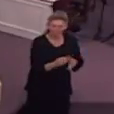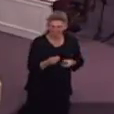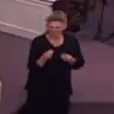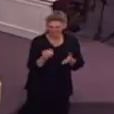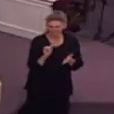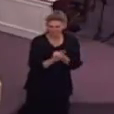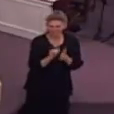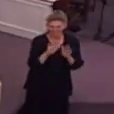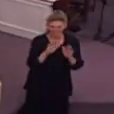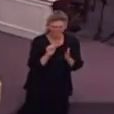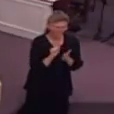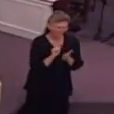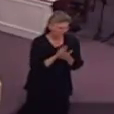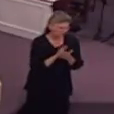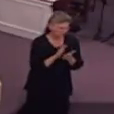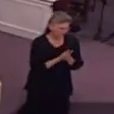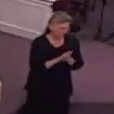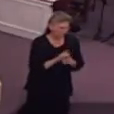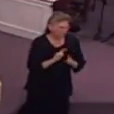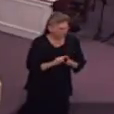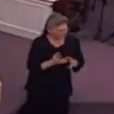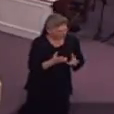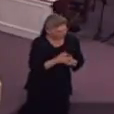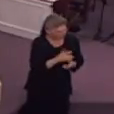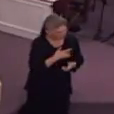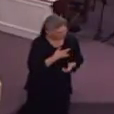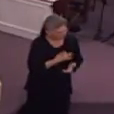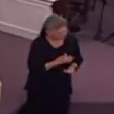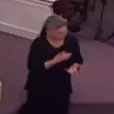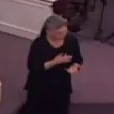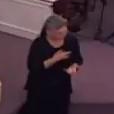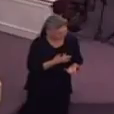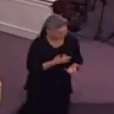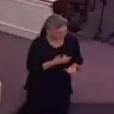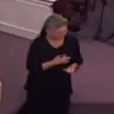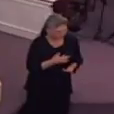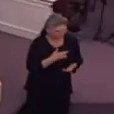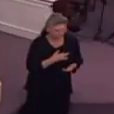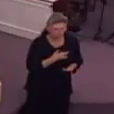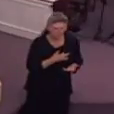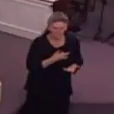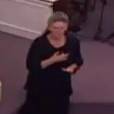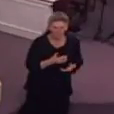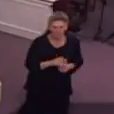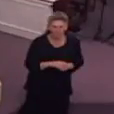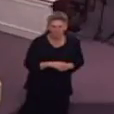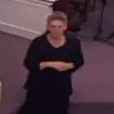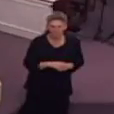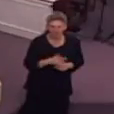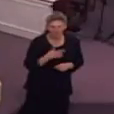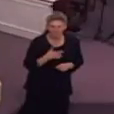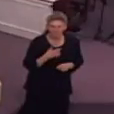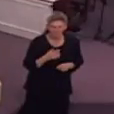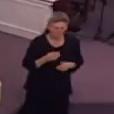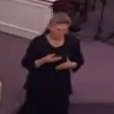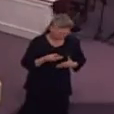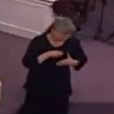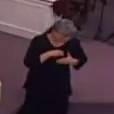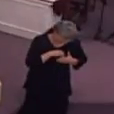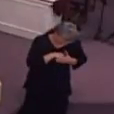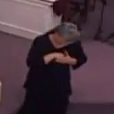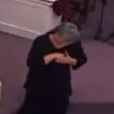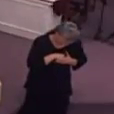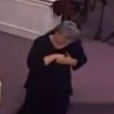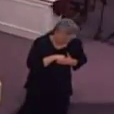school. But I'm appealing to your senses today and your sensitivity, because I feel like somewhere in the deep